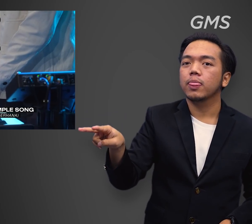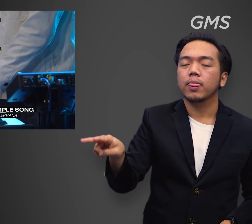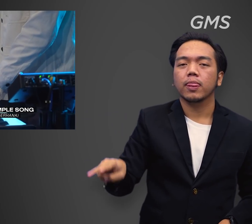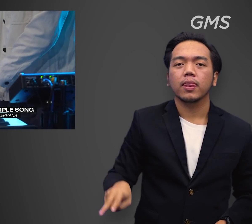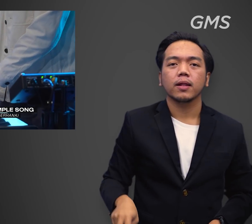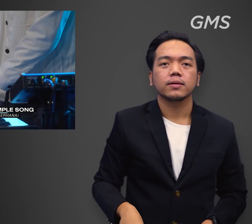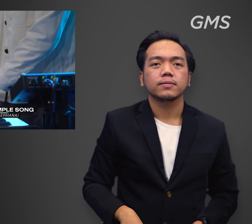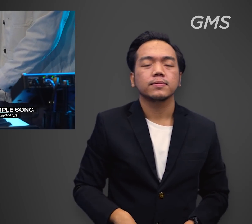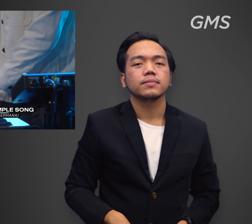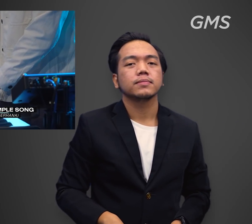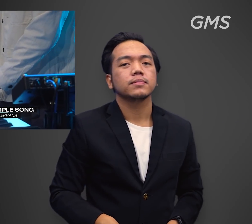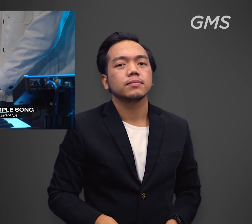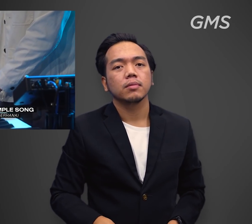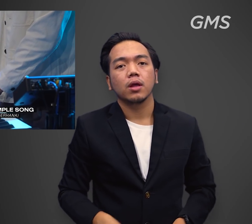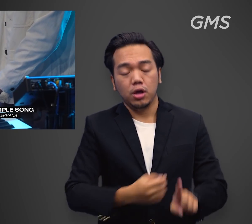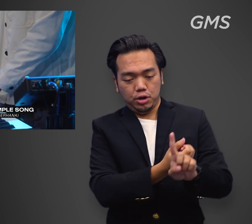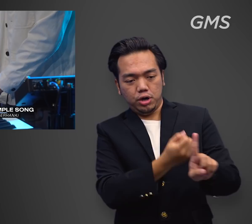see.